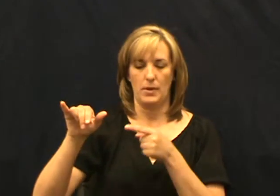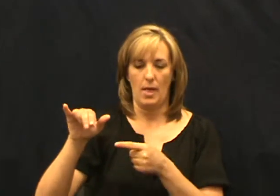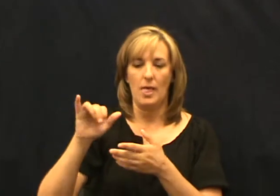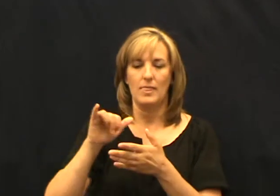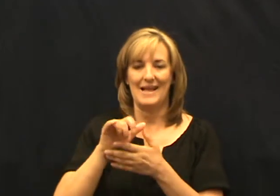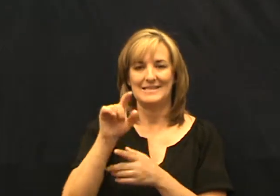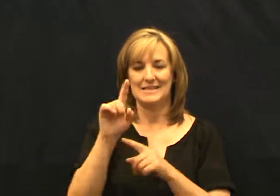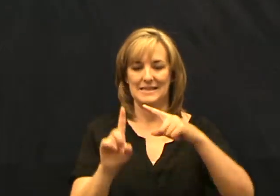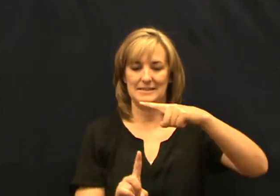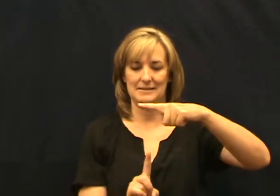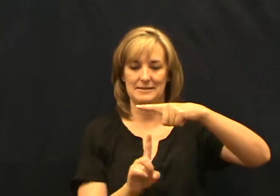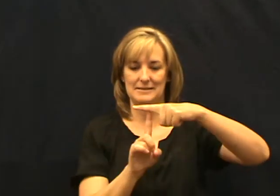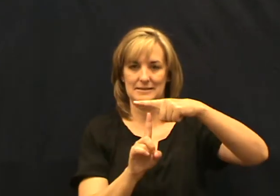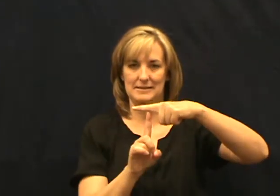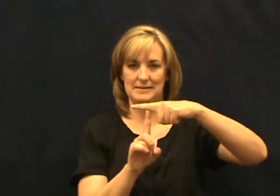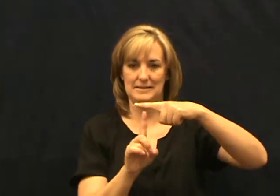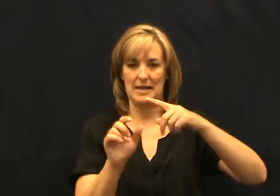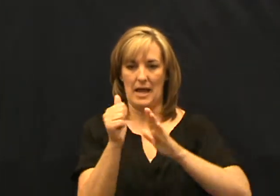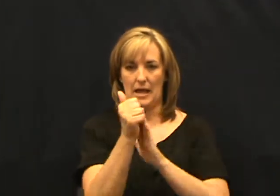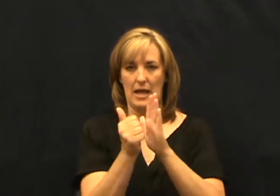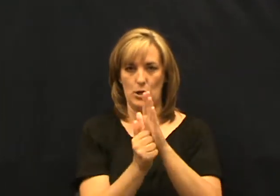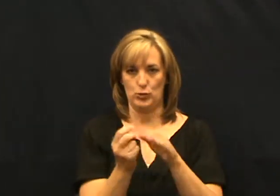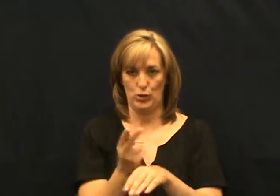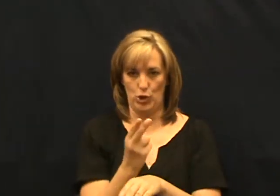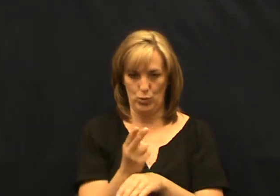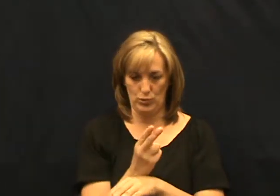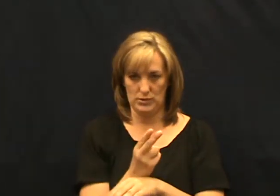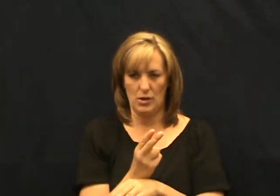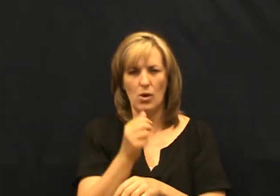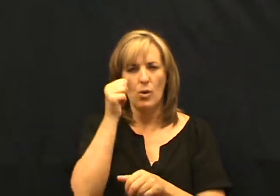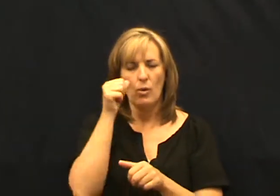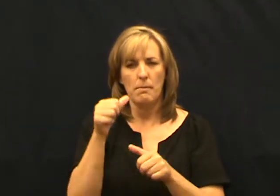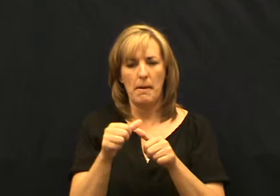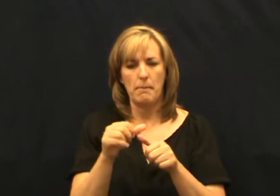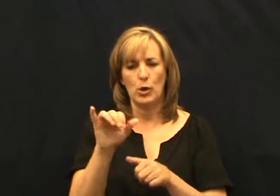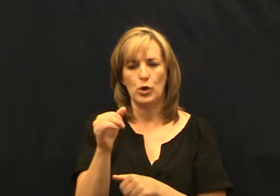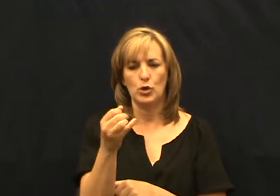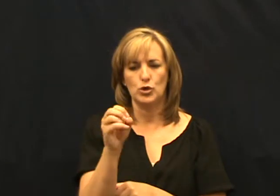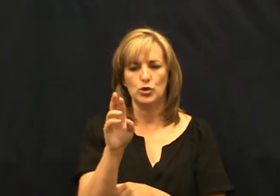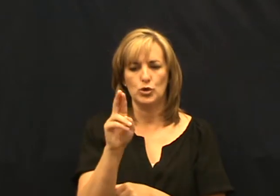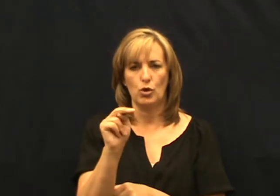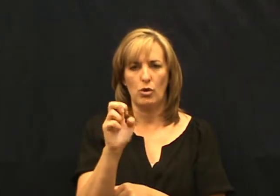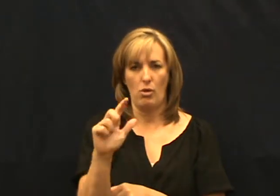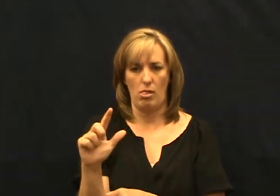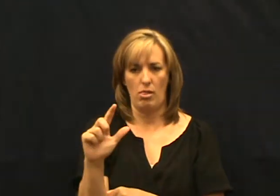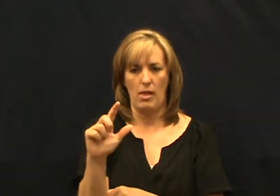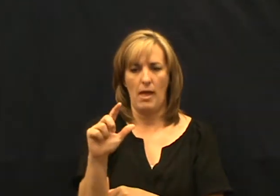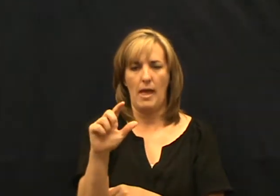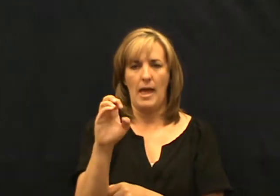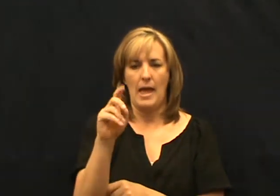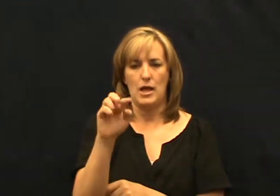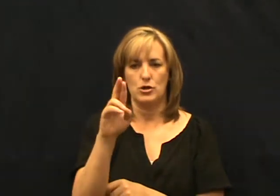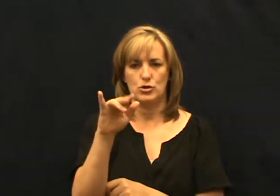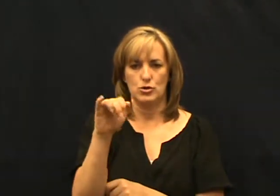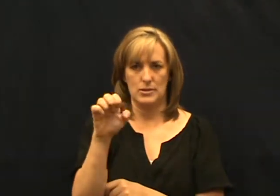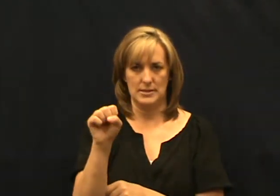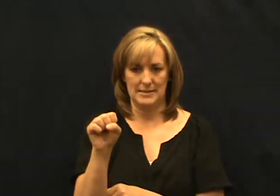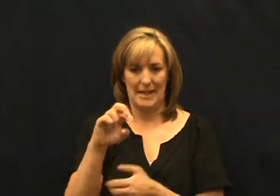Journal entries are entries we make, as you remember, in our general journal and then post to the different ledgers so that we can keep track